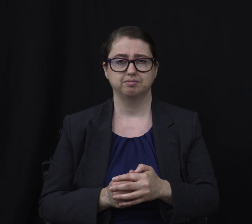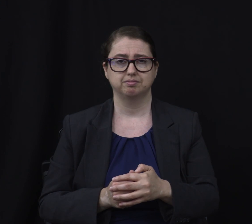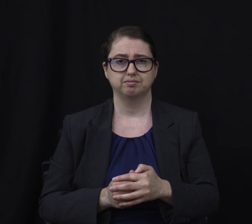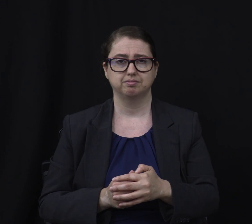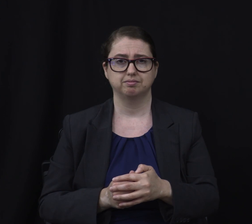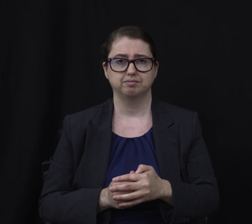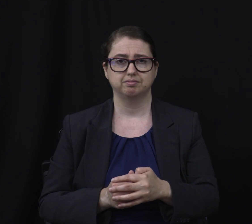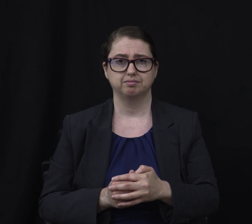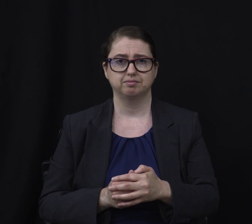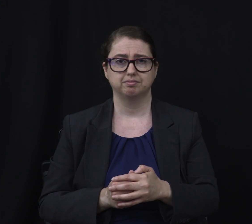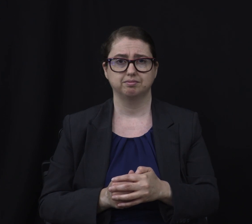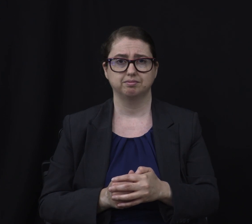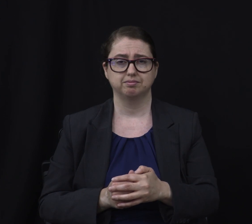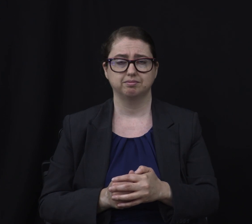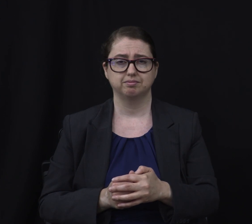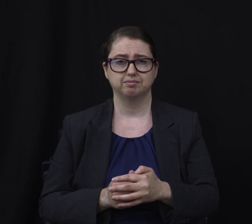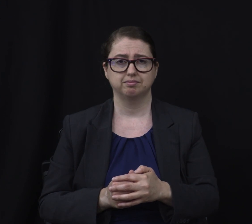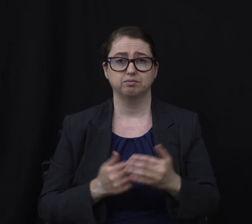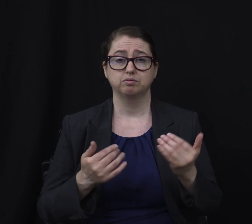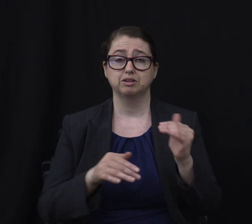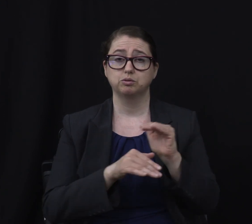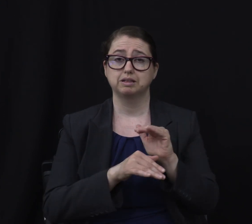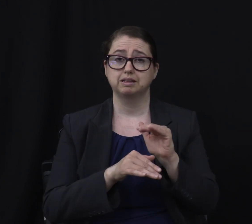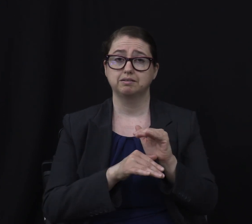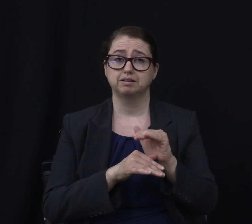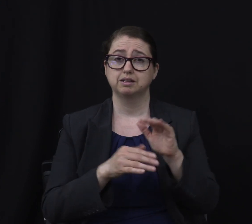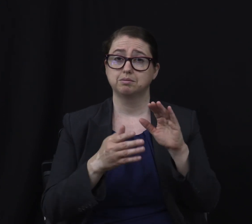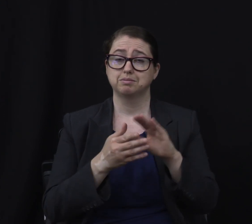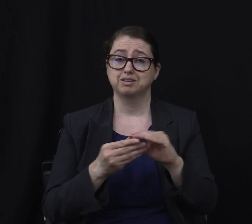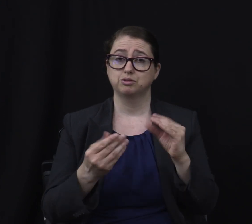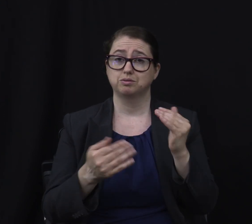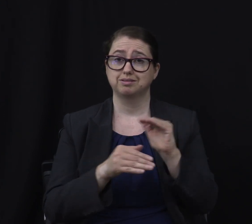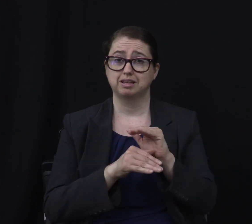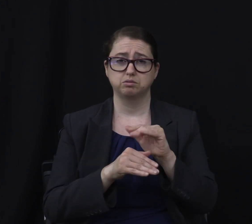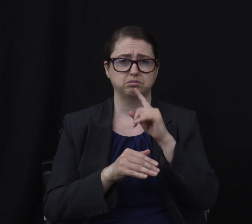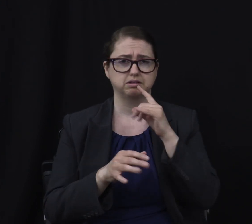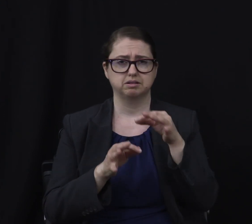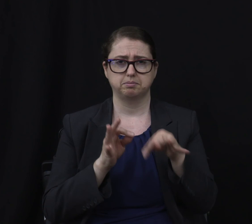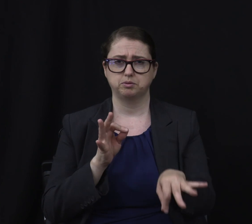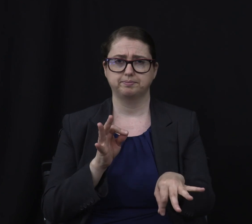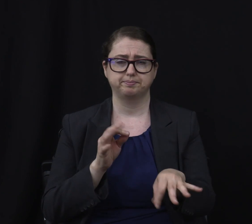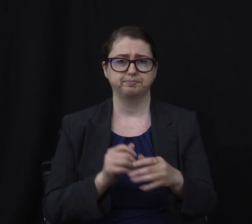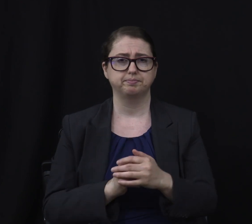Friends, this evening, the message that I give you is a simple one.